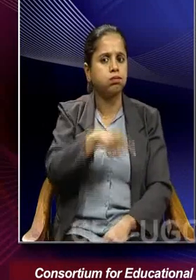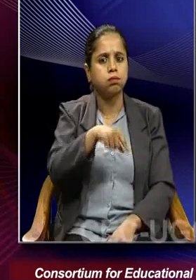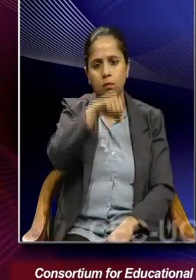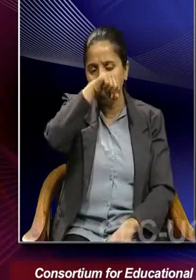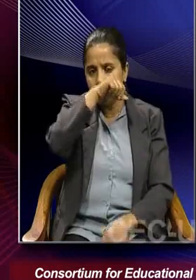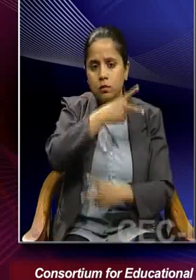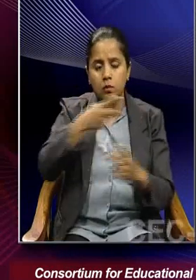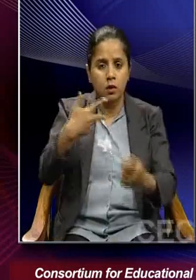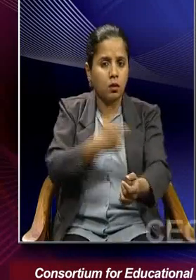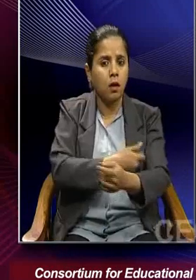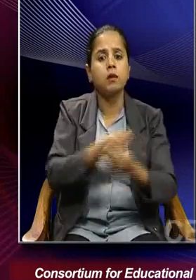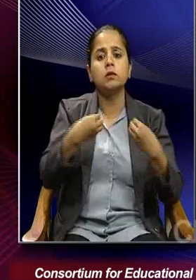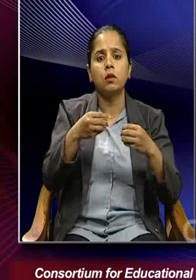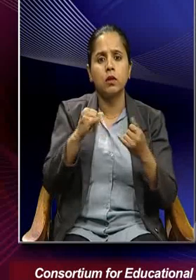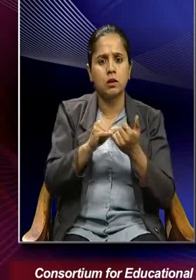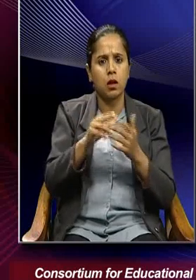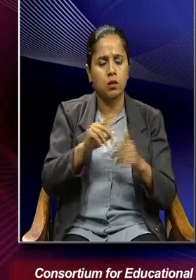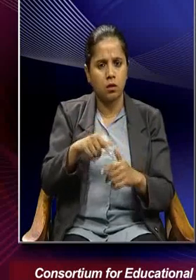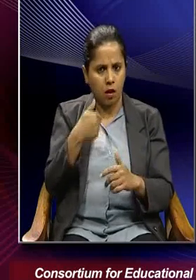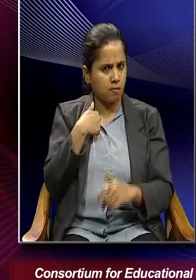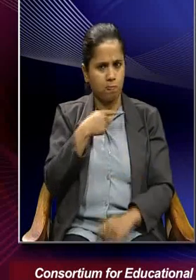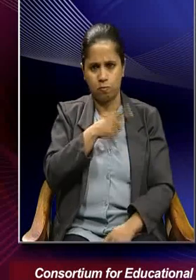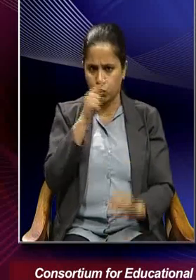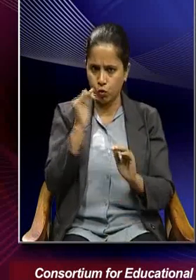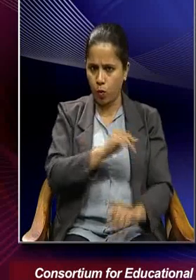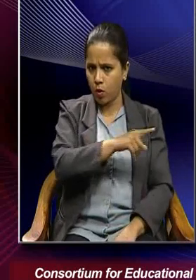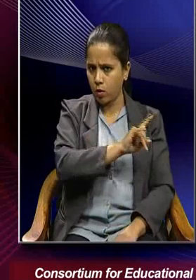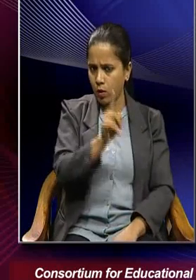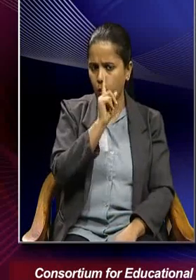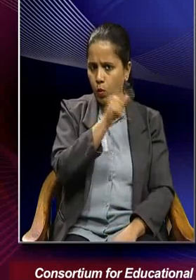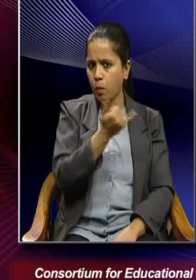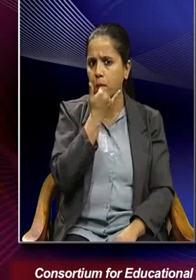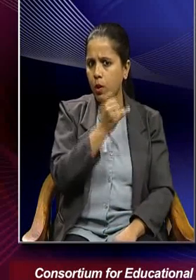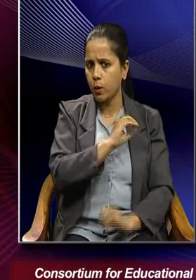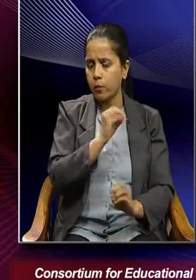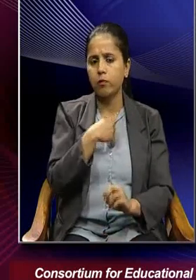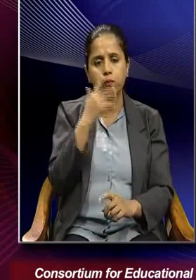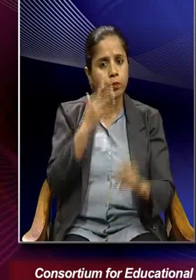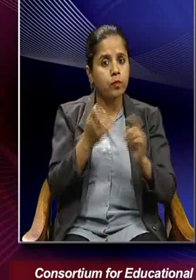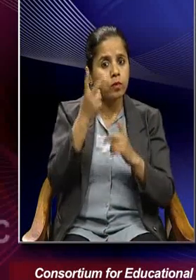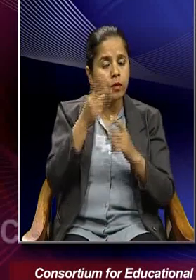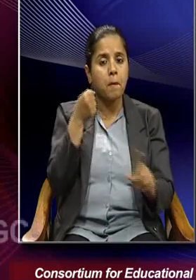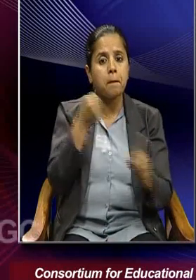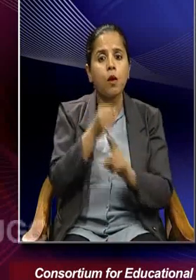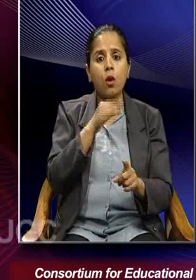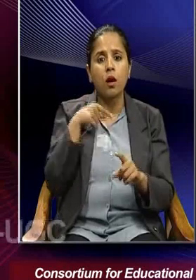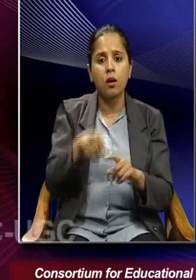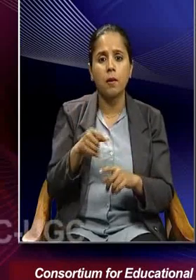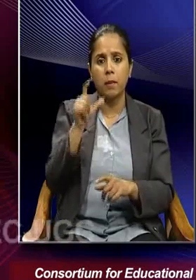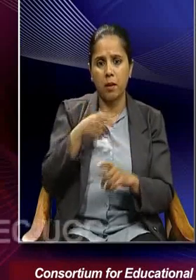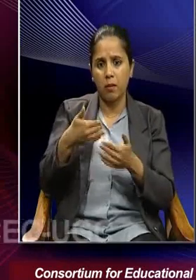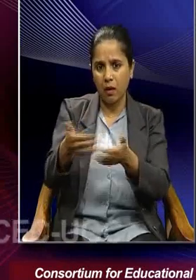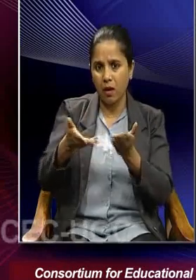how Sanjay Dutt stands for her in this film, and we find that how the impact of the bad company of